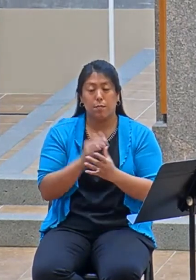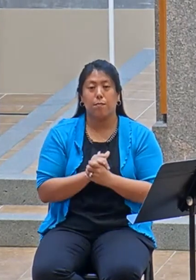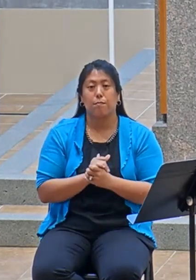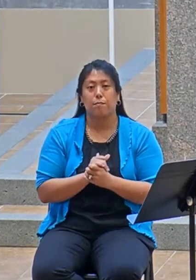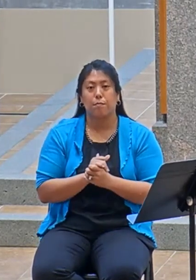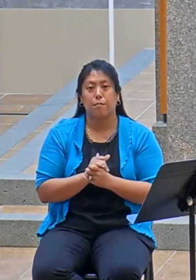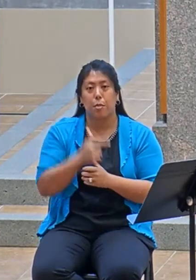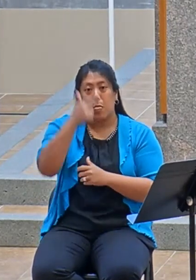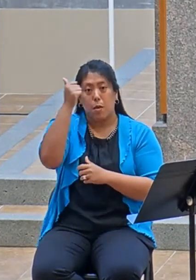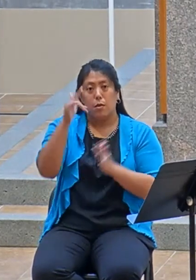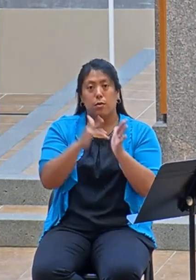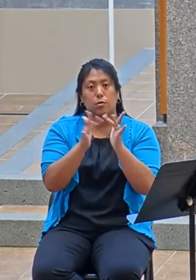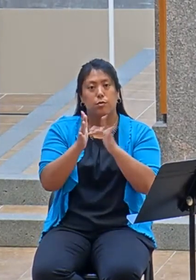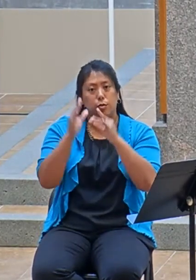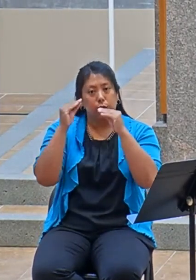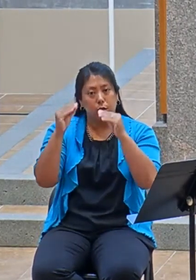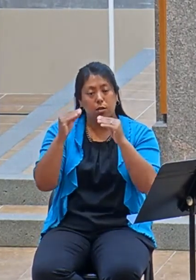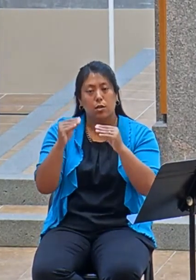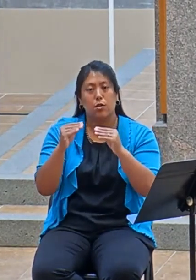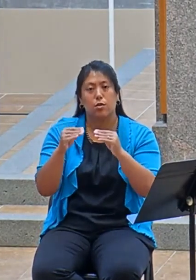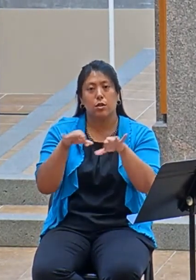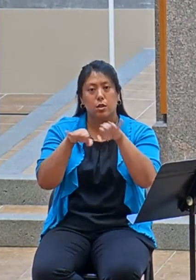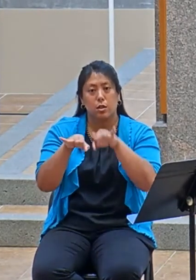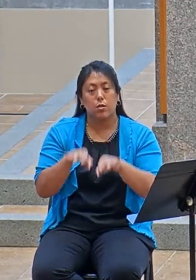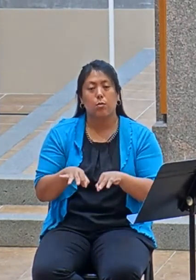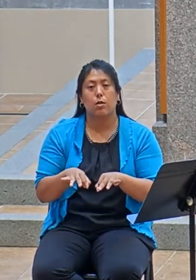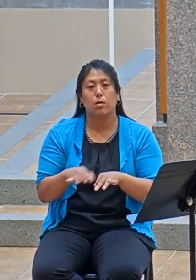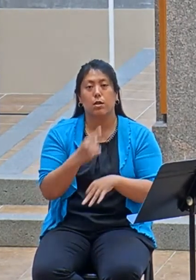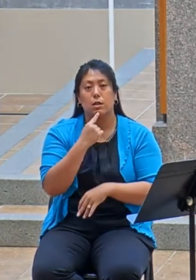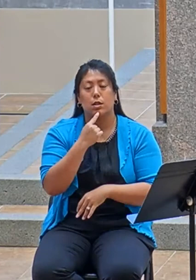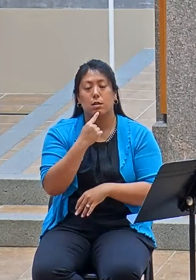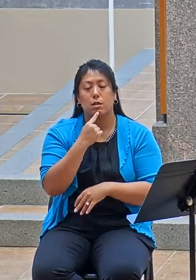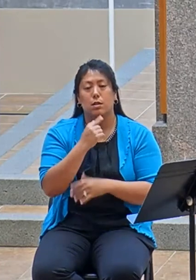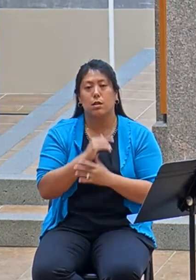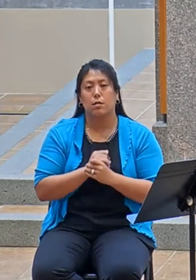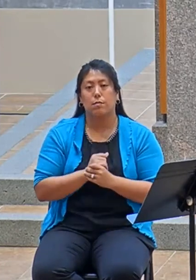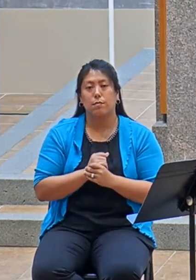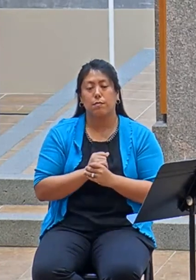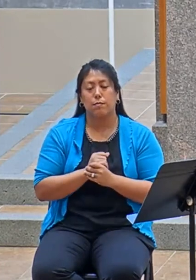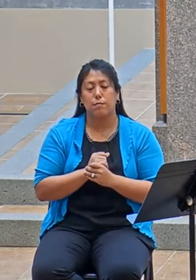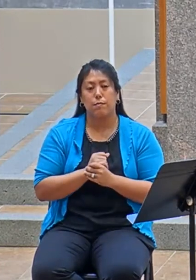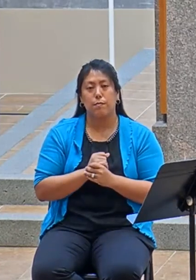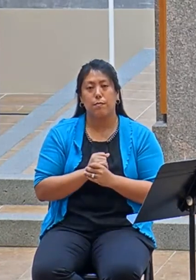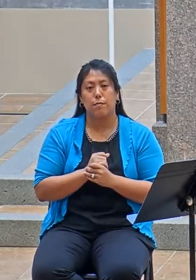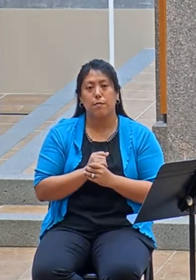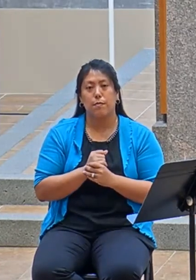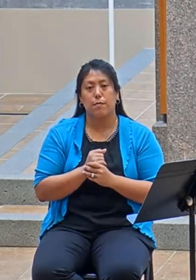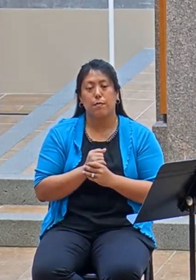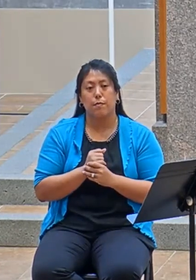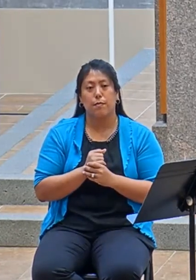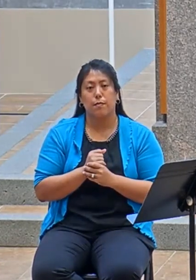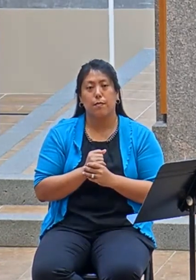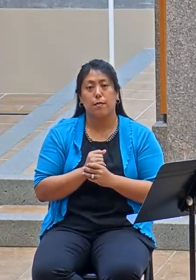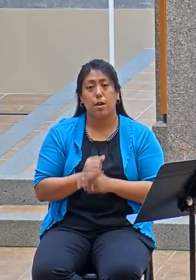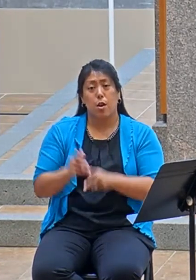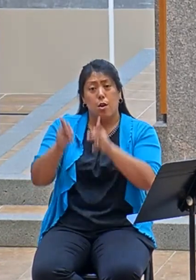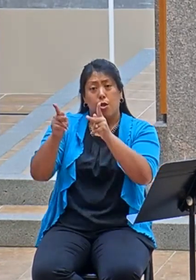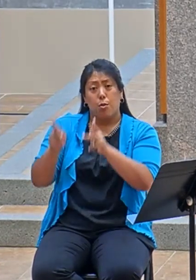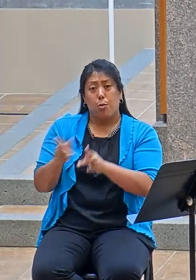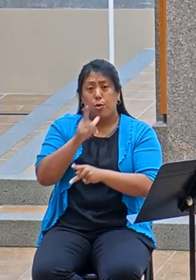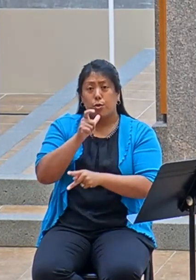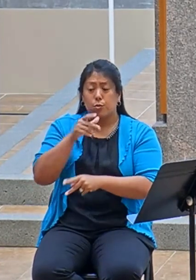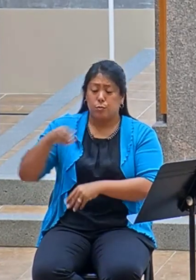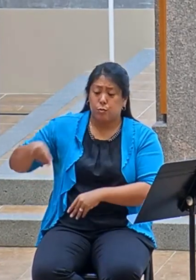them then what the parable is about. He says to them, he says to us today, he who sows good